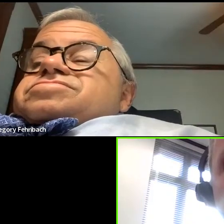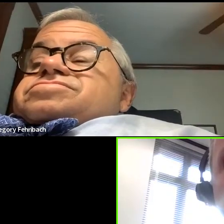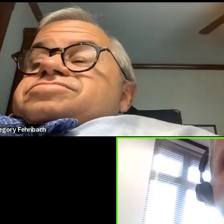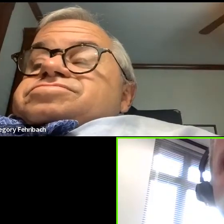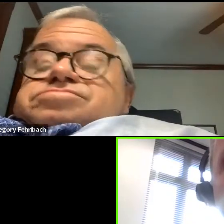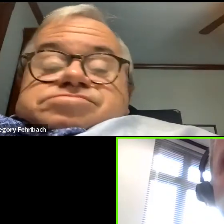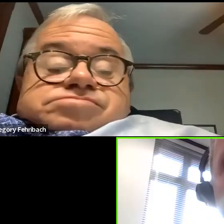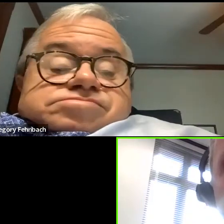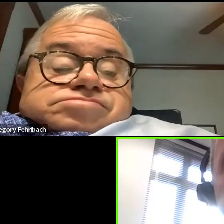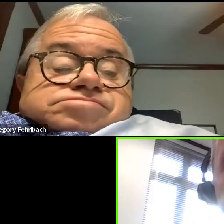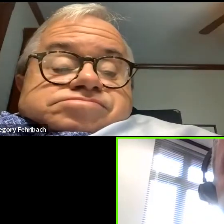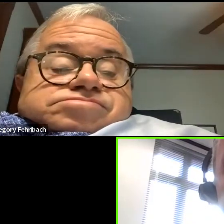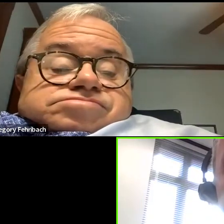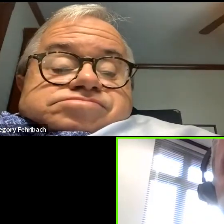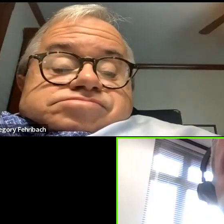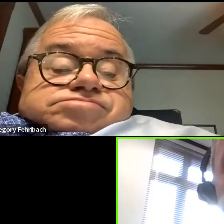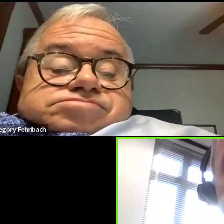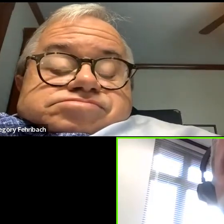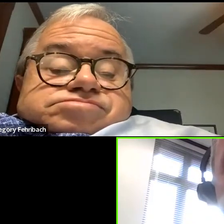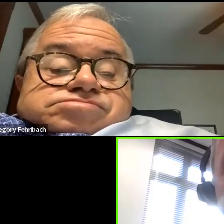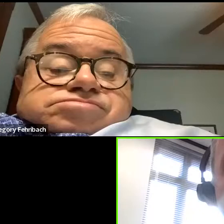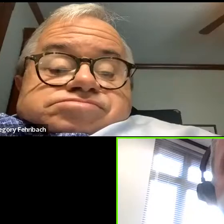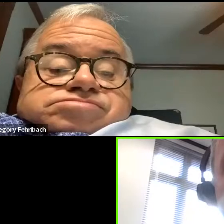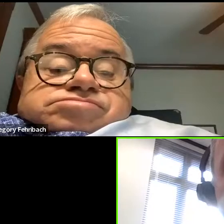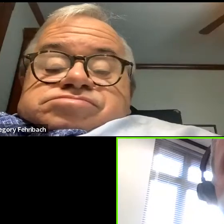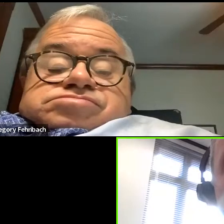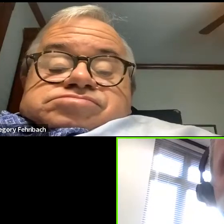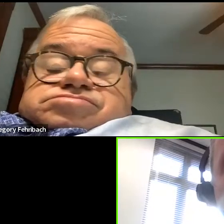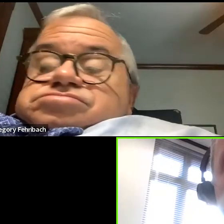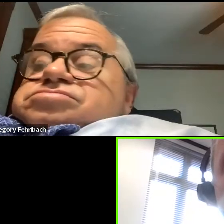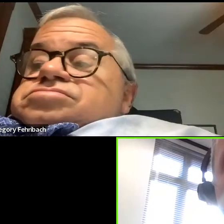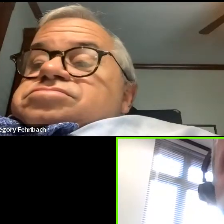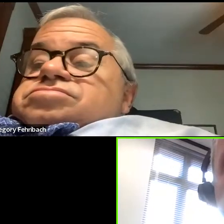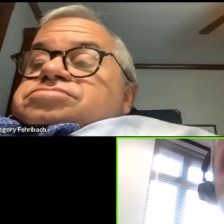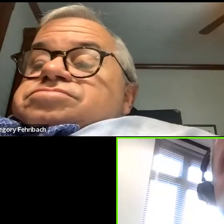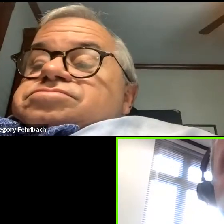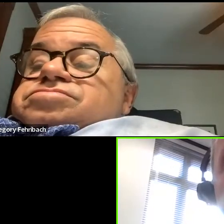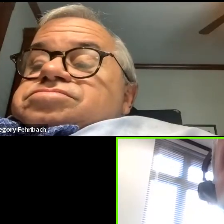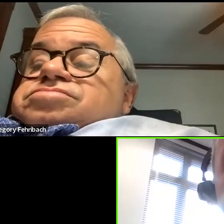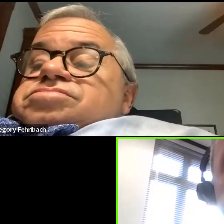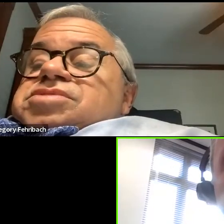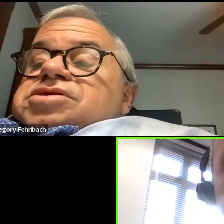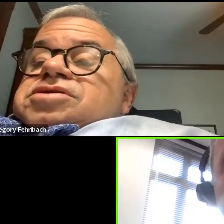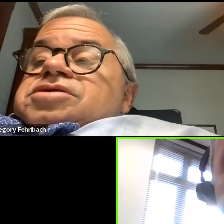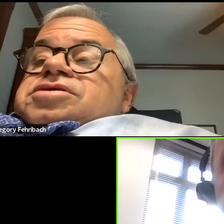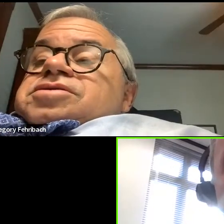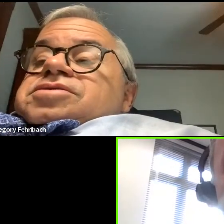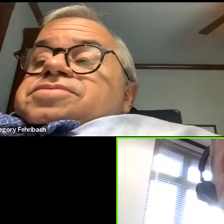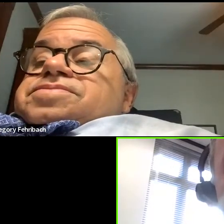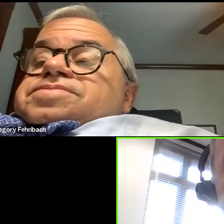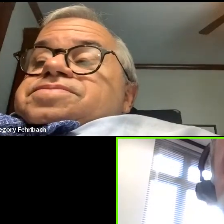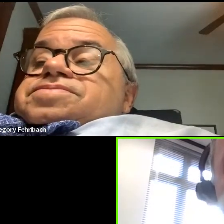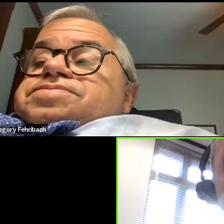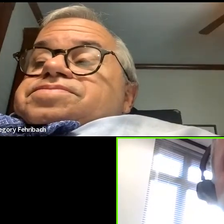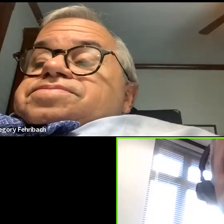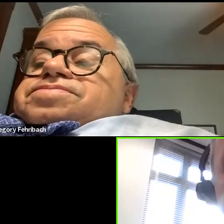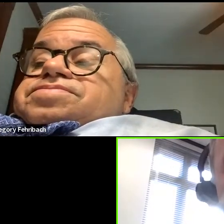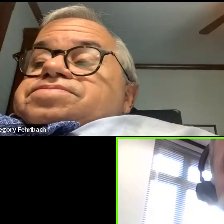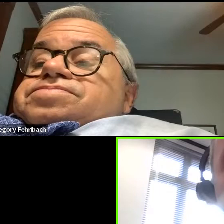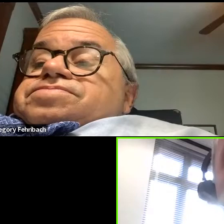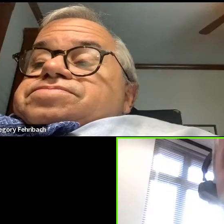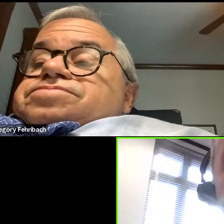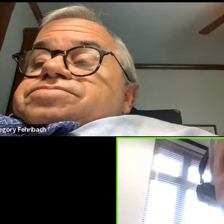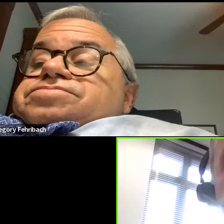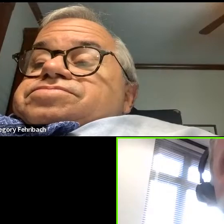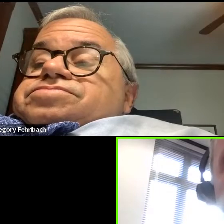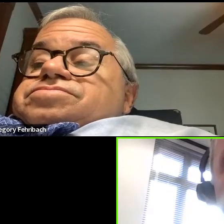And as you correctly note, pursuant to our bylaws, that committee is dissolved because its work is completed.